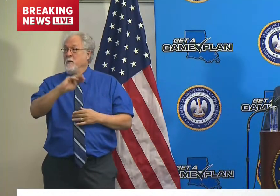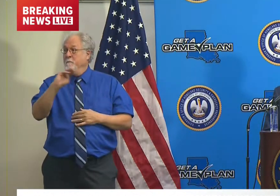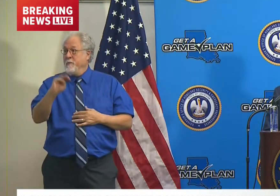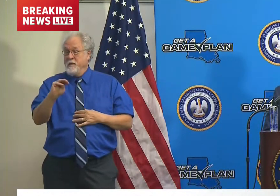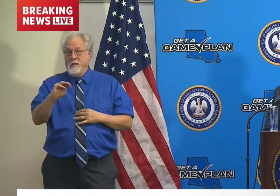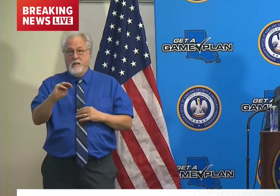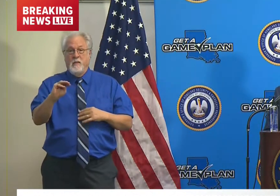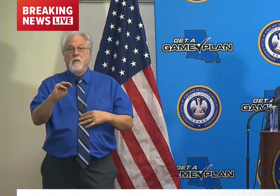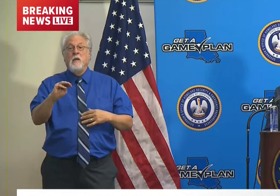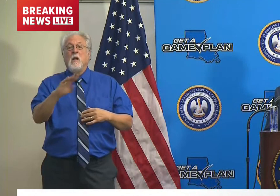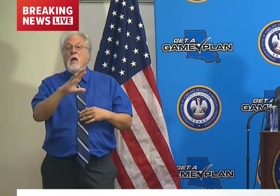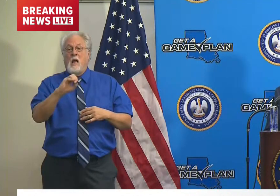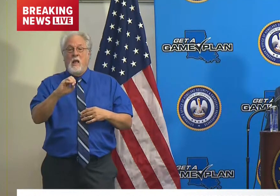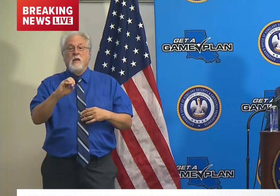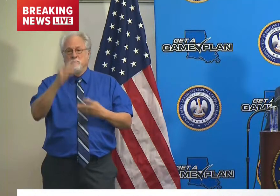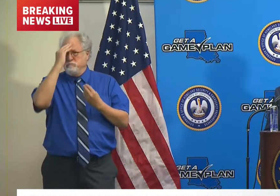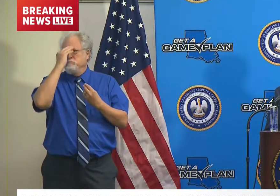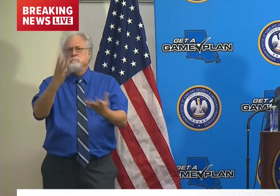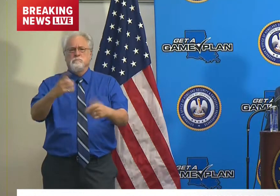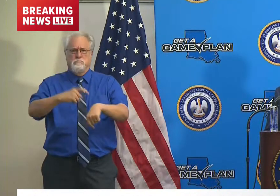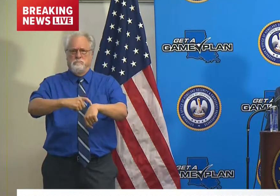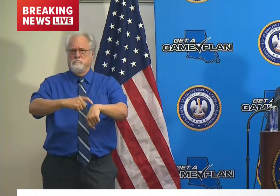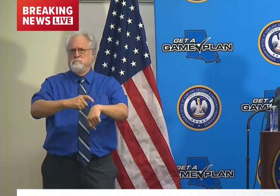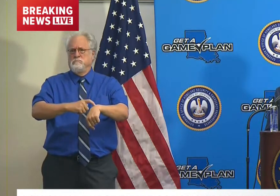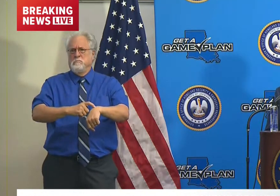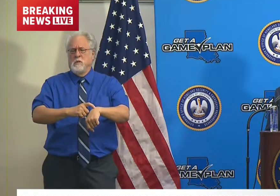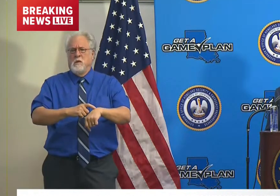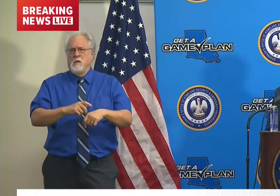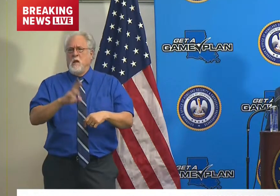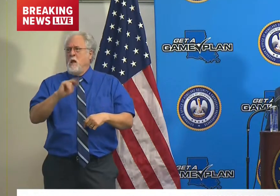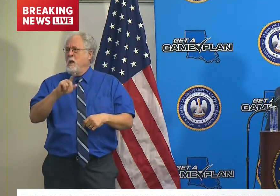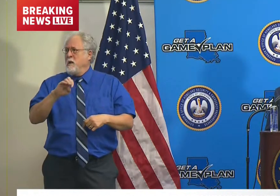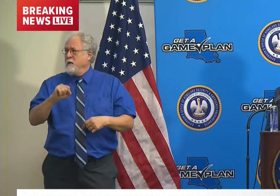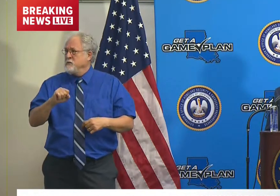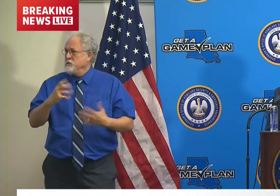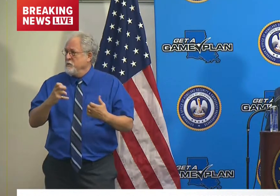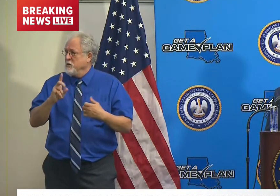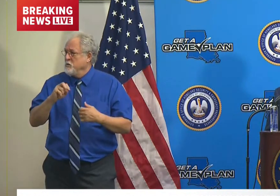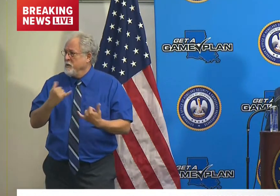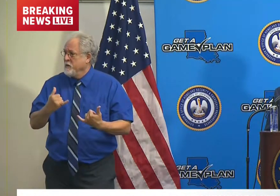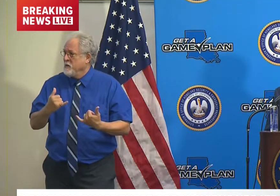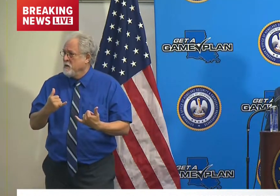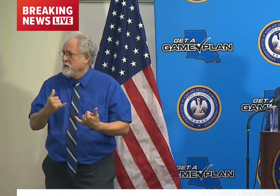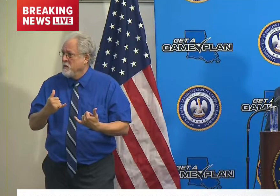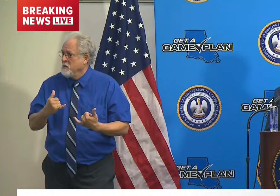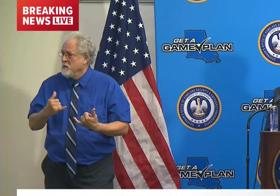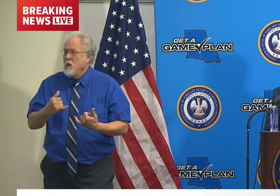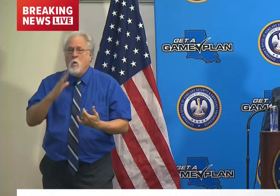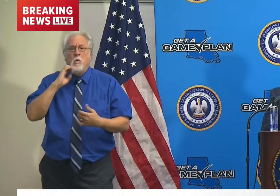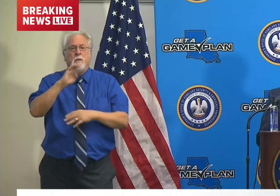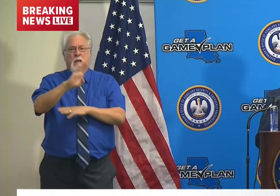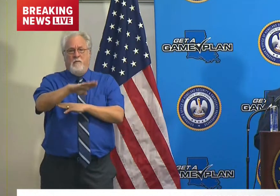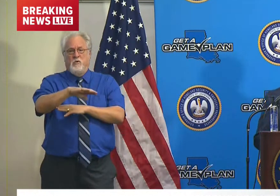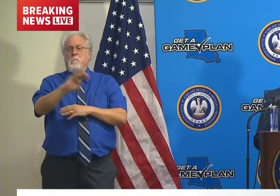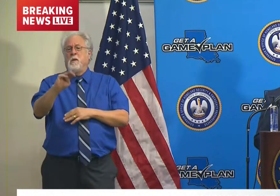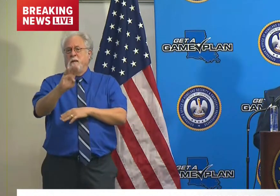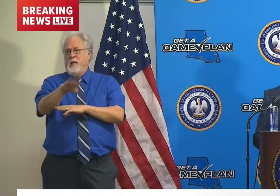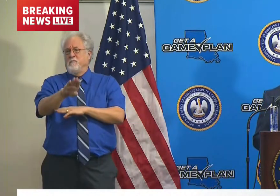Monday, and we'll certainly let you know what time that's going to be, unless, Shauna, we want to do that now? Yeah, in the afternoon.